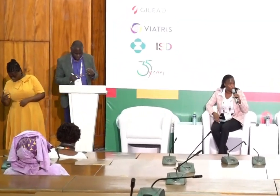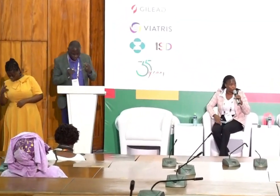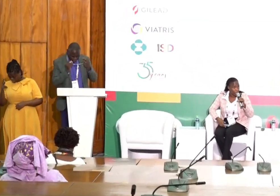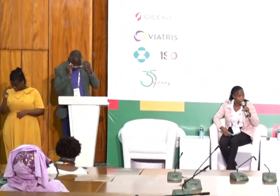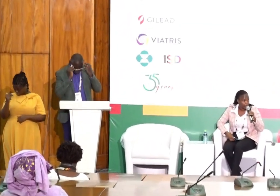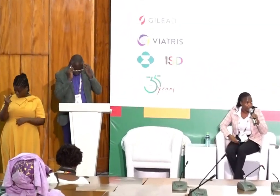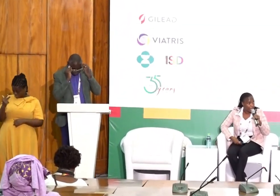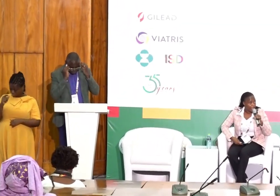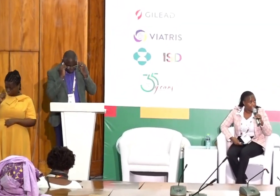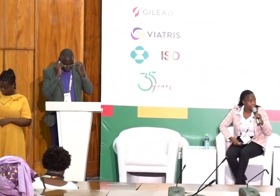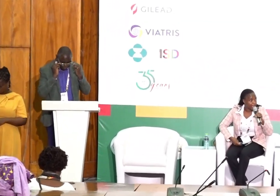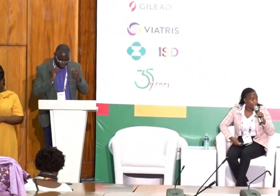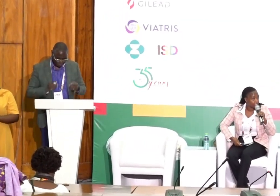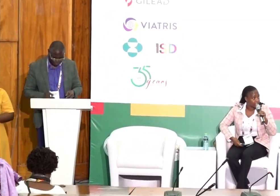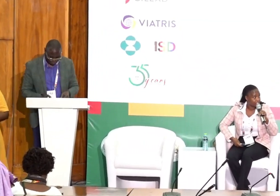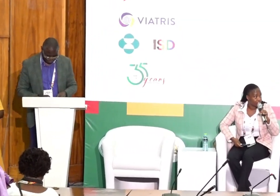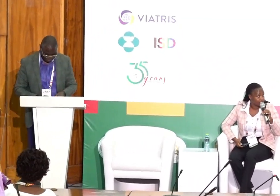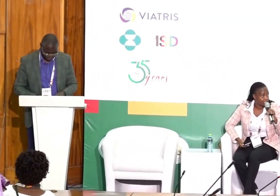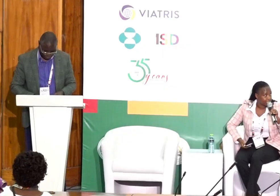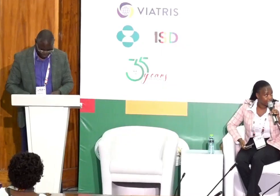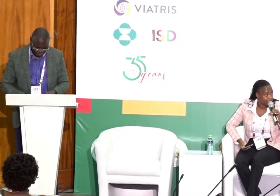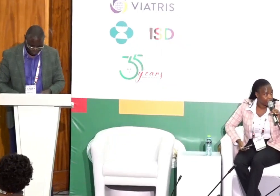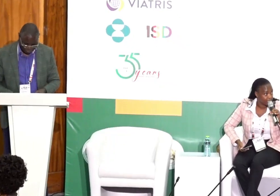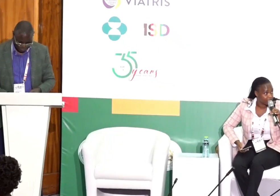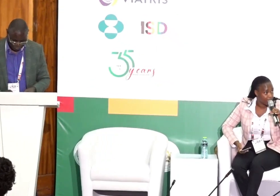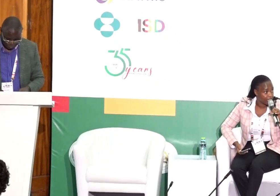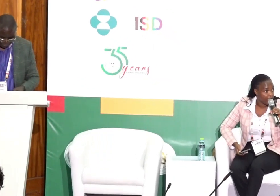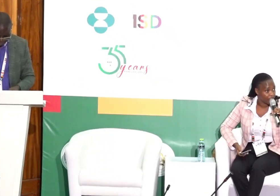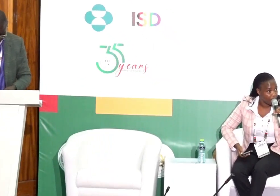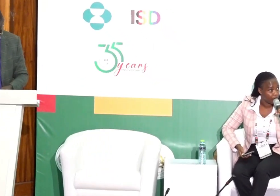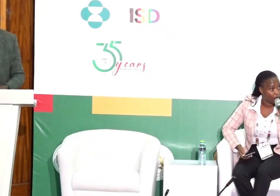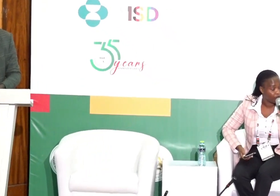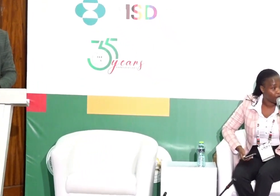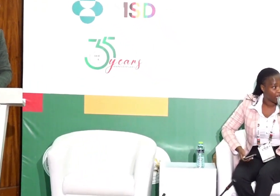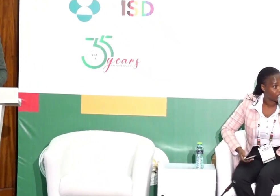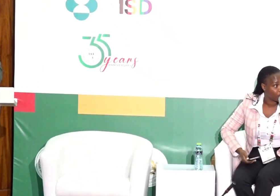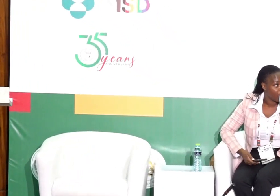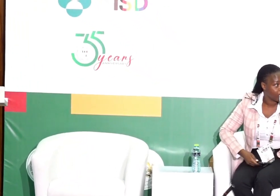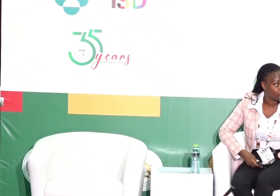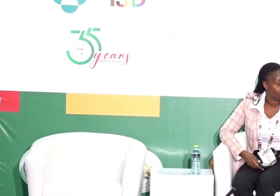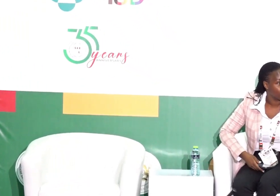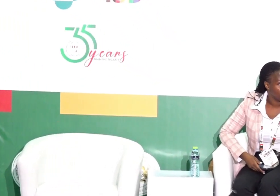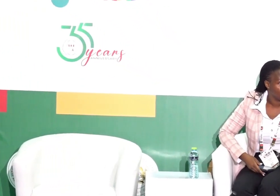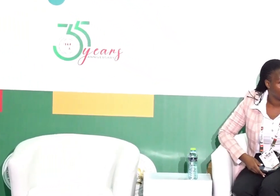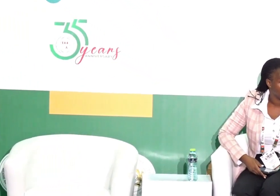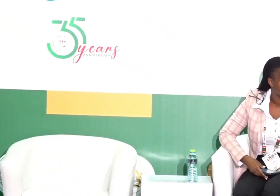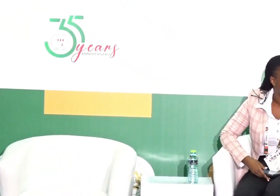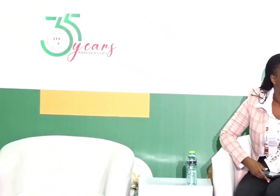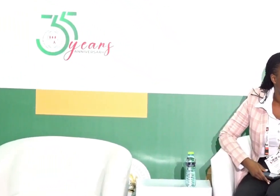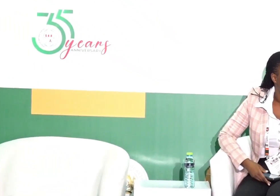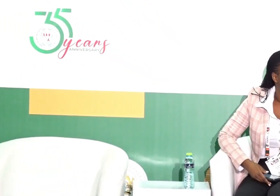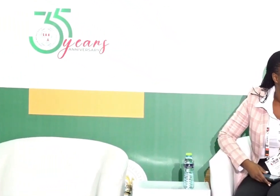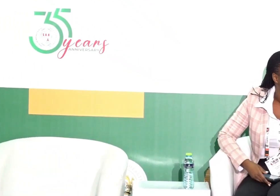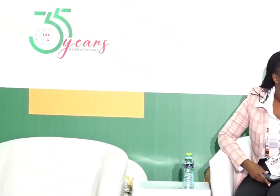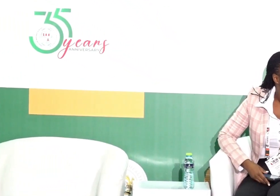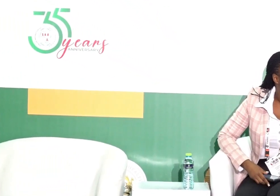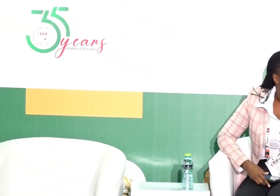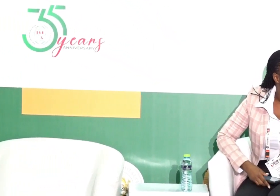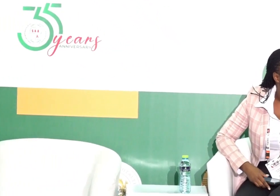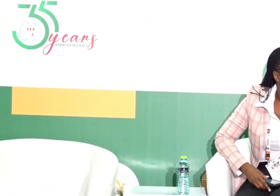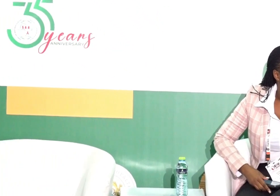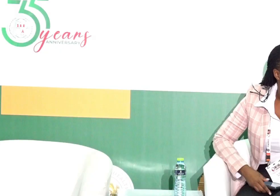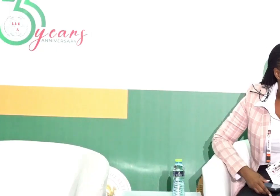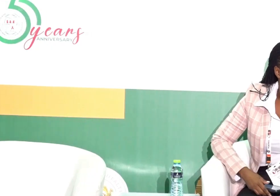post-treatment follow-up. And I suggested this as another area of focus for us to really look at the barriers